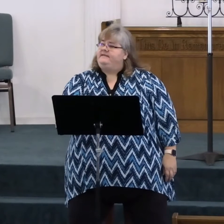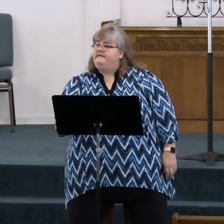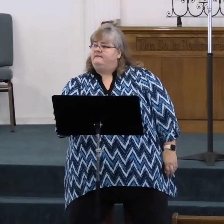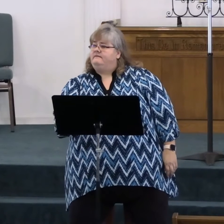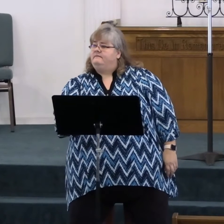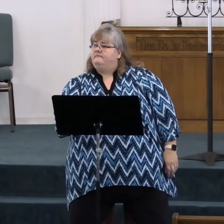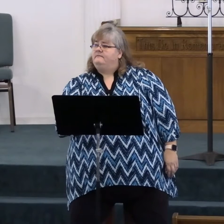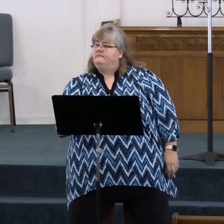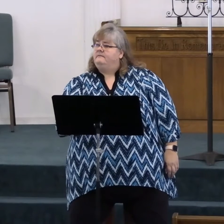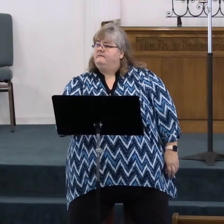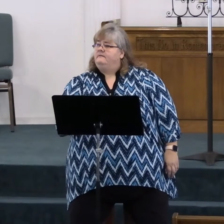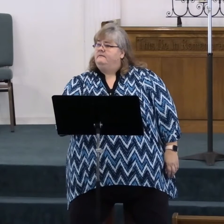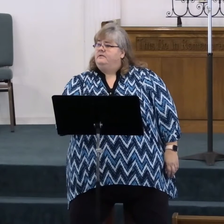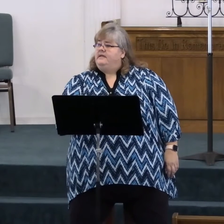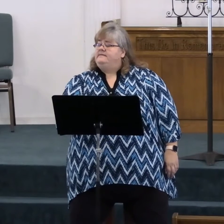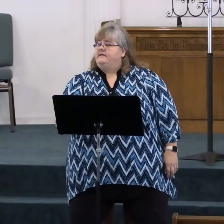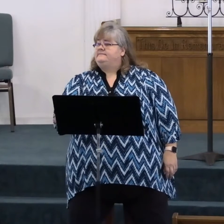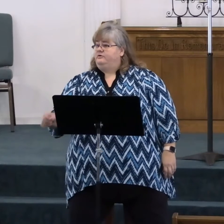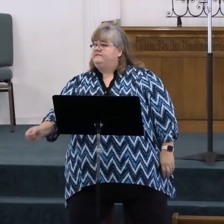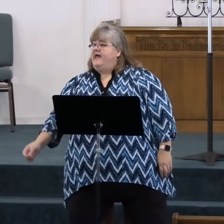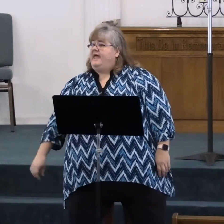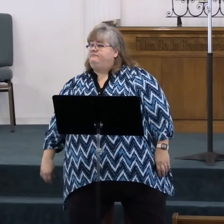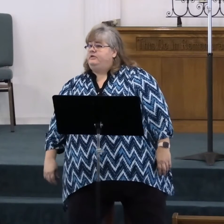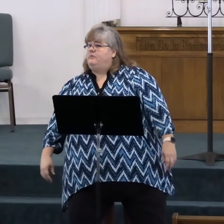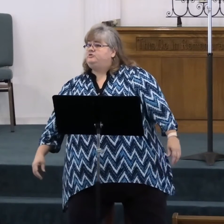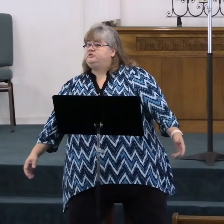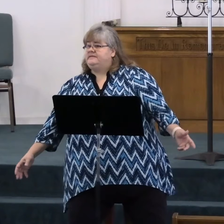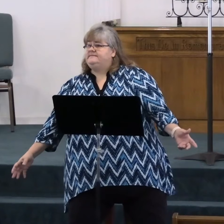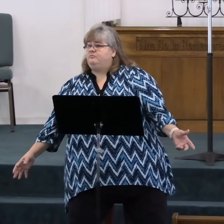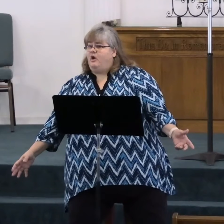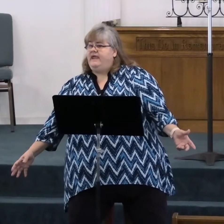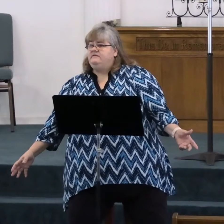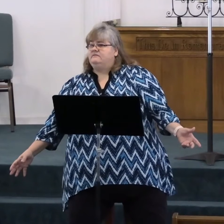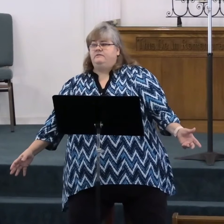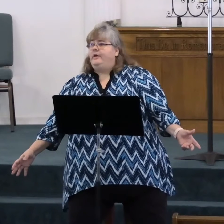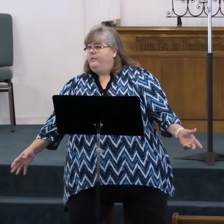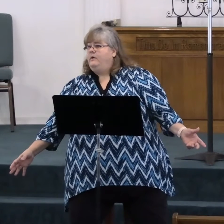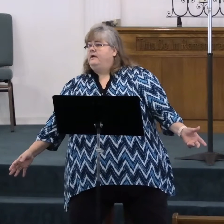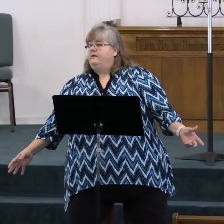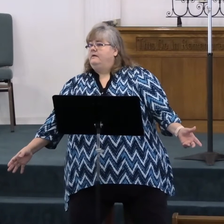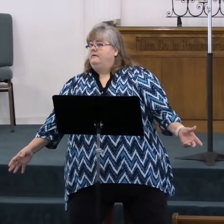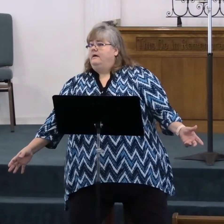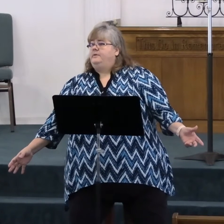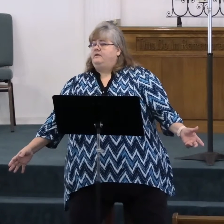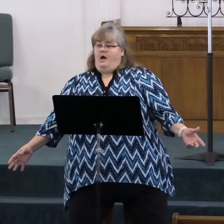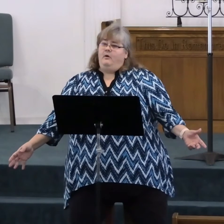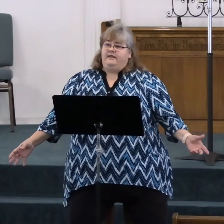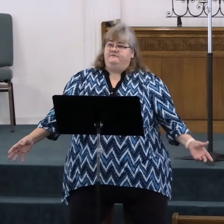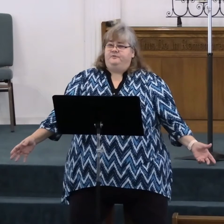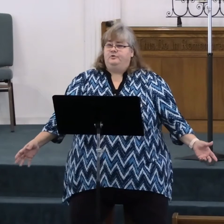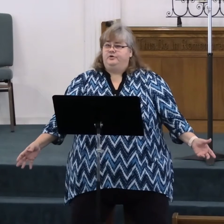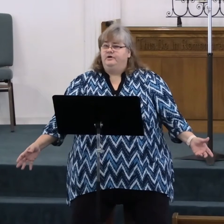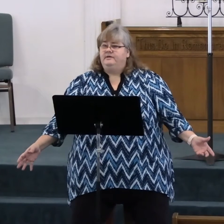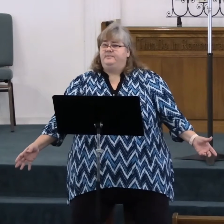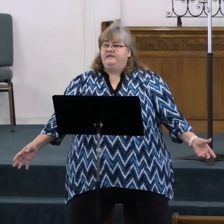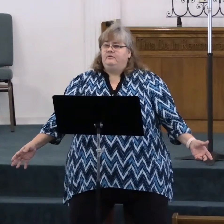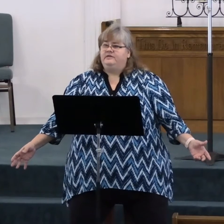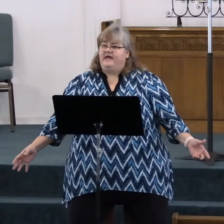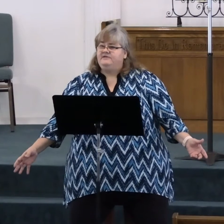feeding? It's good to have the emotionalism, right? No. I mean, I like to feel good, but it only lasts